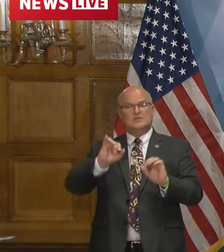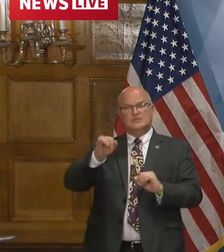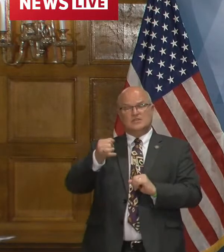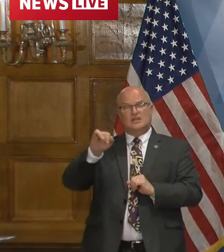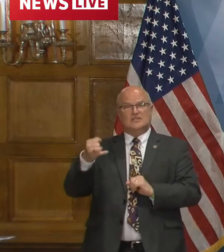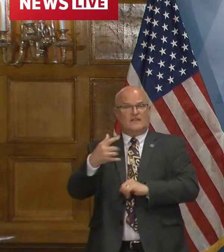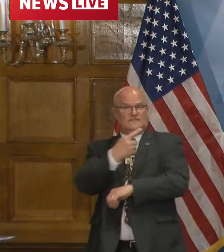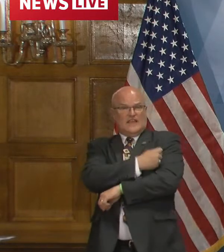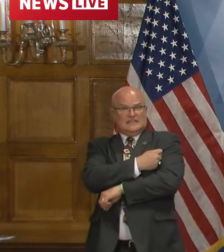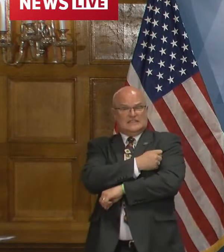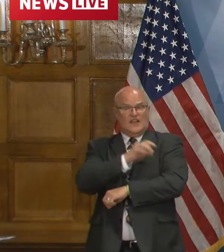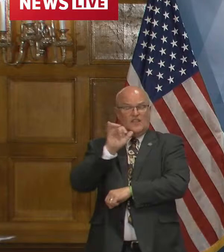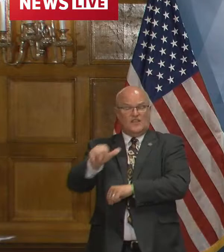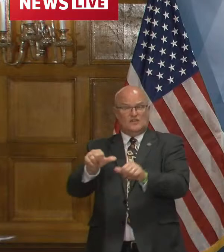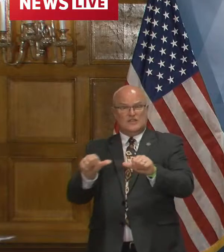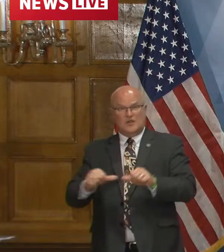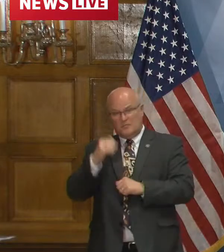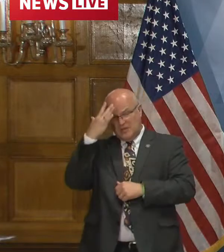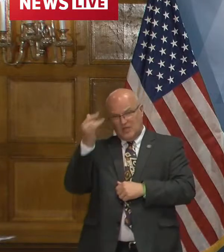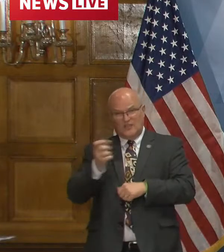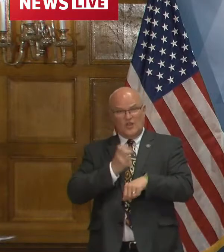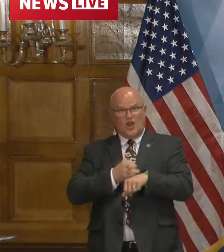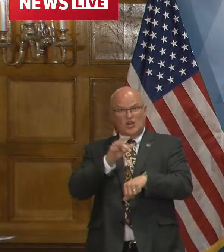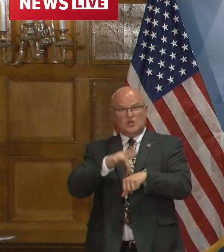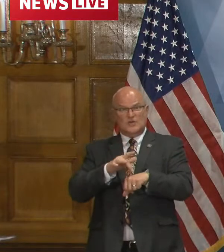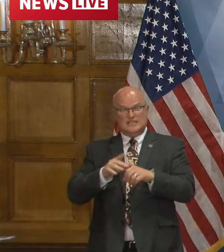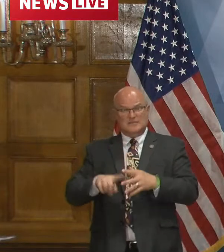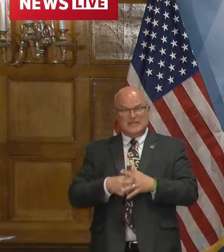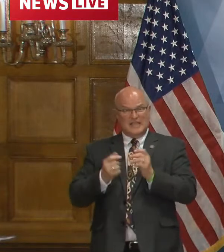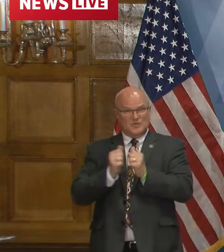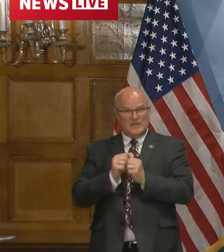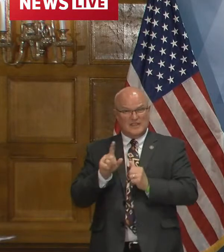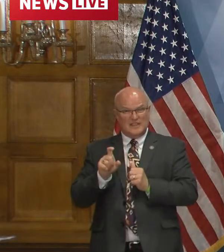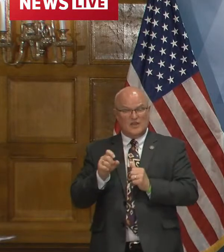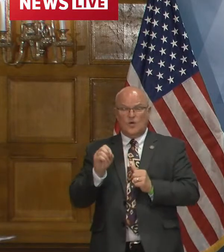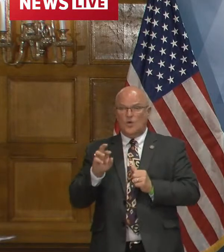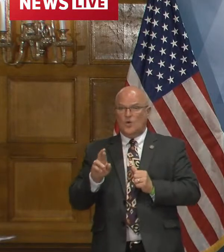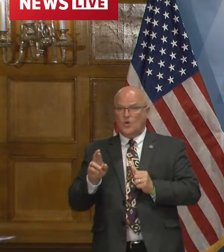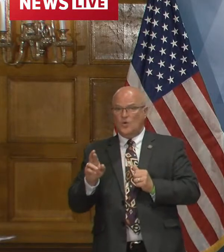Johnson & Johnson vaccine to those areas because they're hard to reach to begin with?